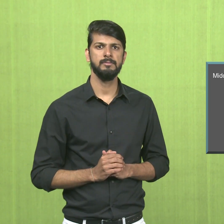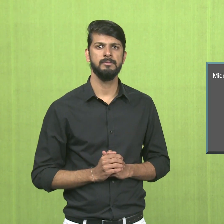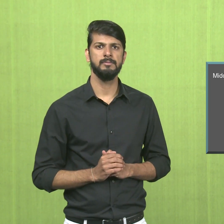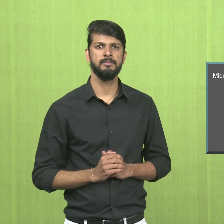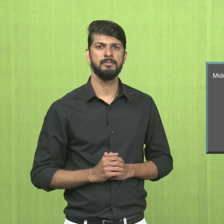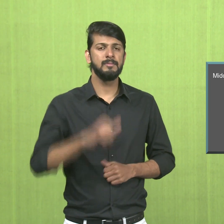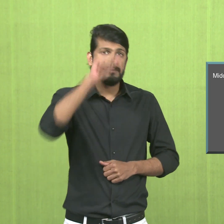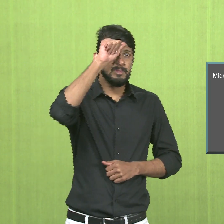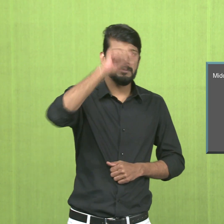Again,